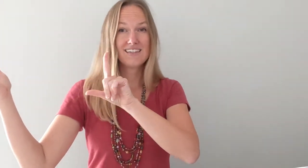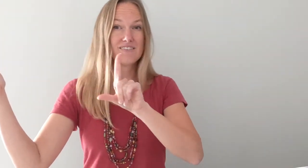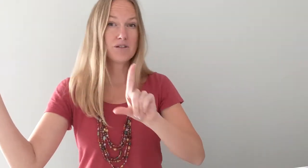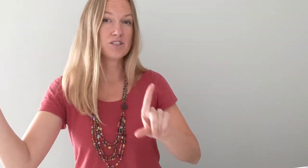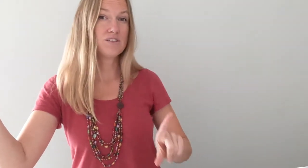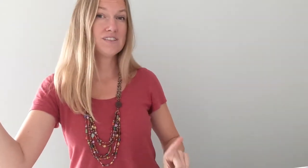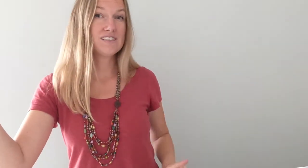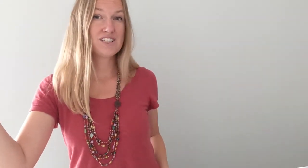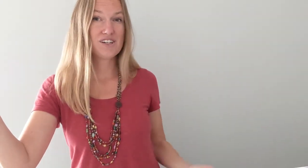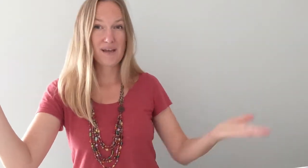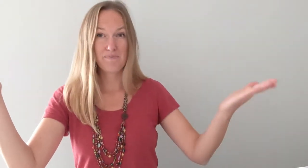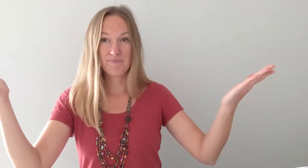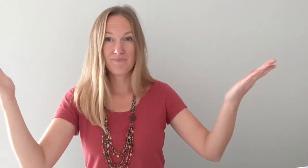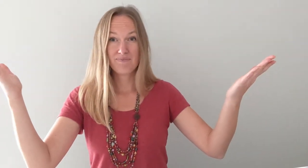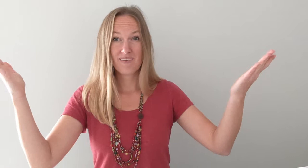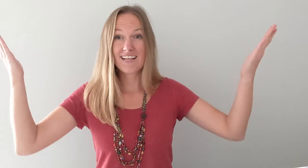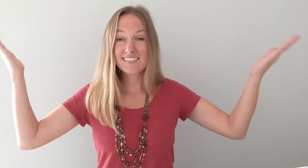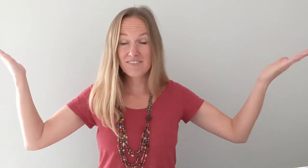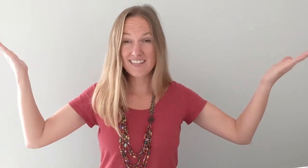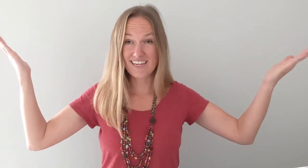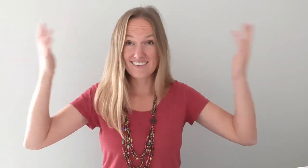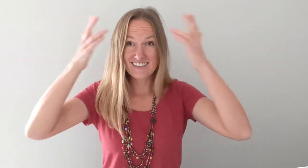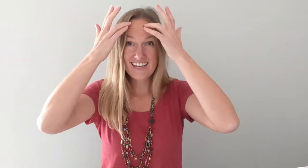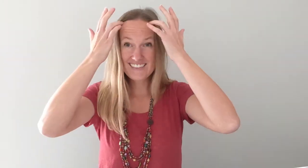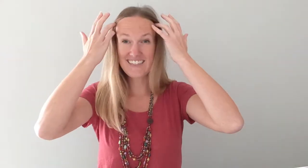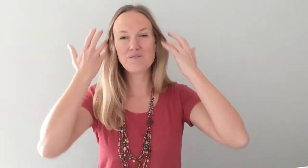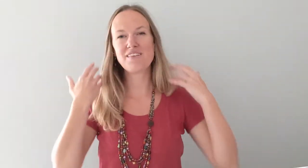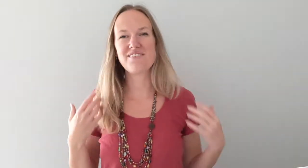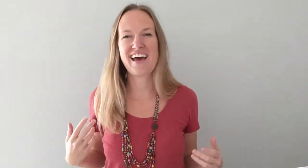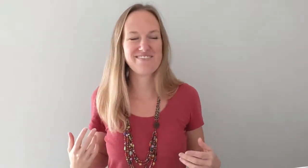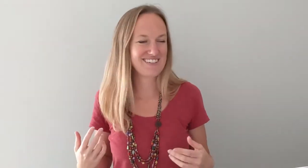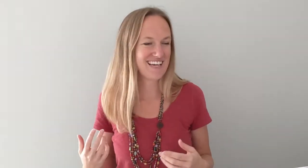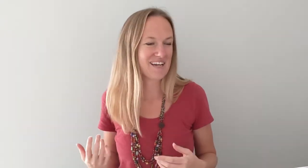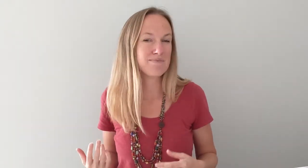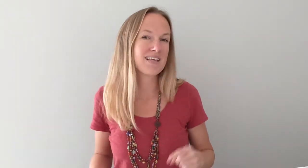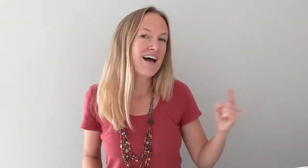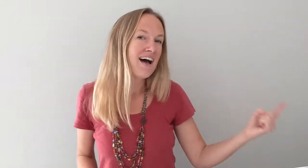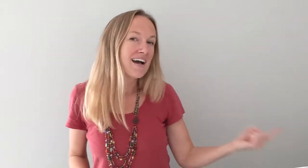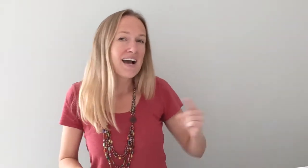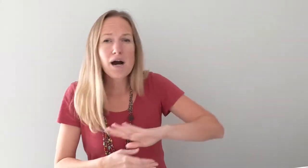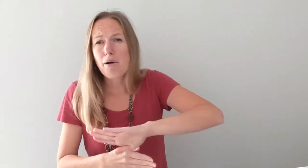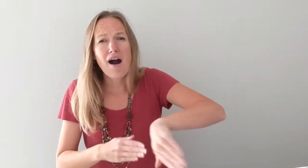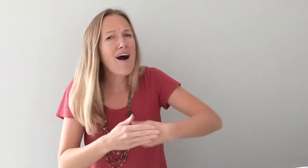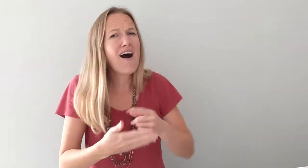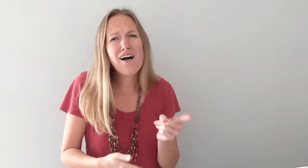from your shoulder to your hip. And that's everything, okay? So let's run through that a few times. Come all